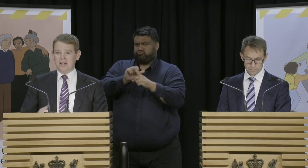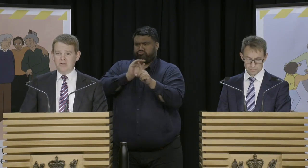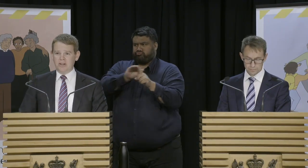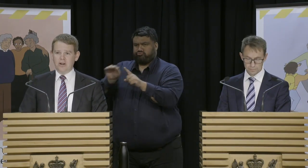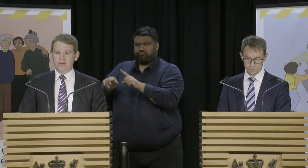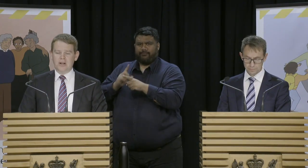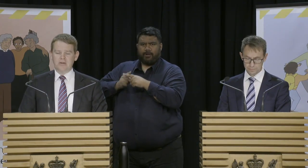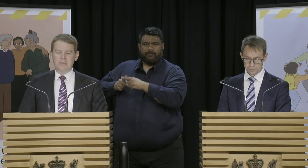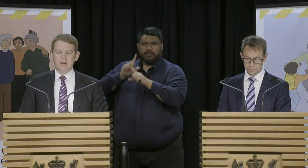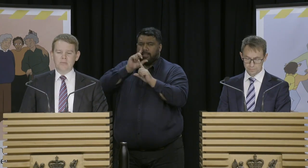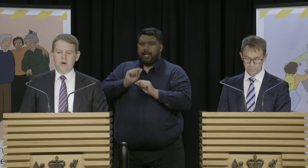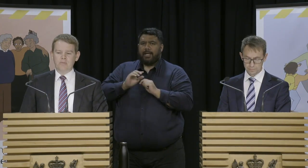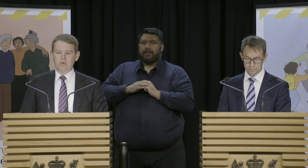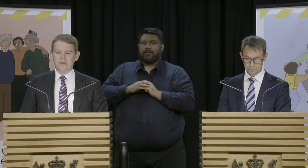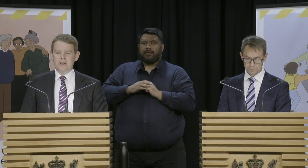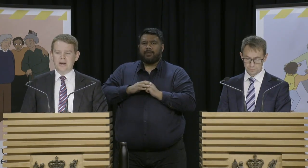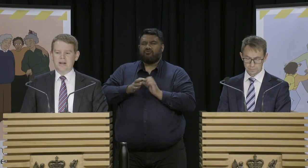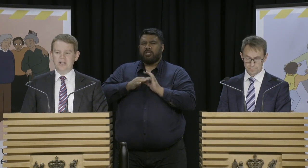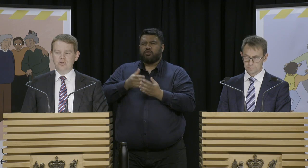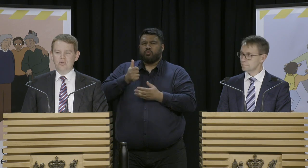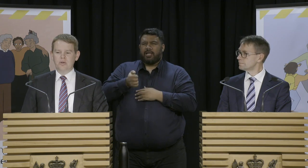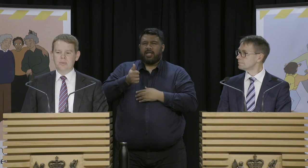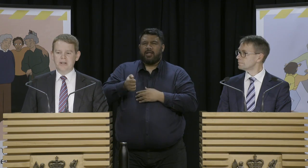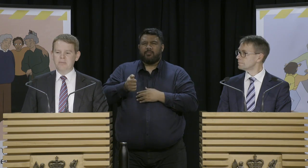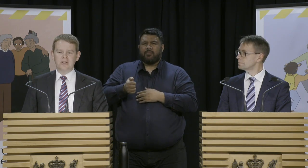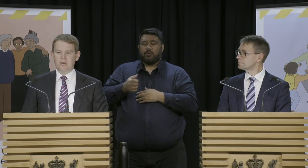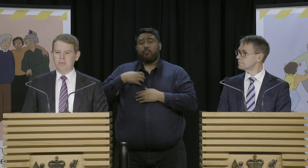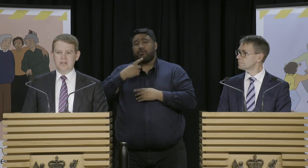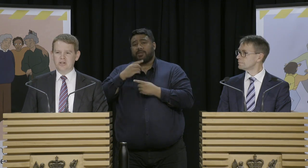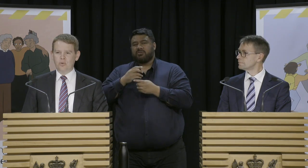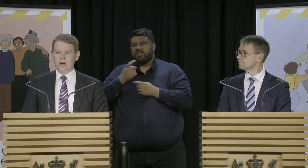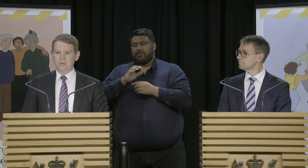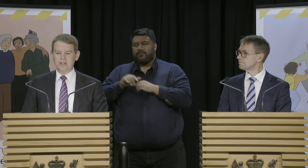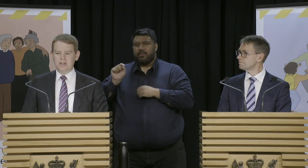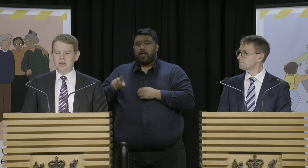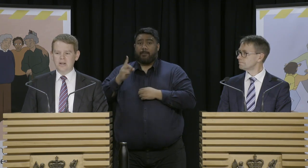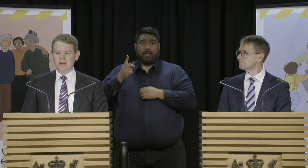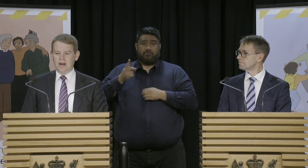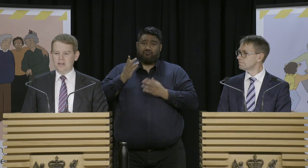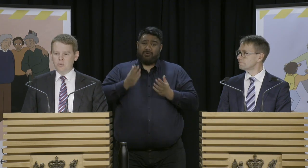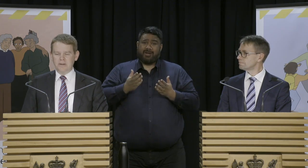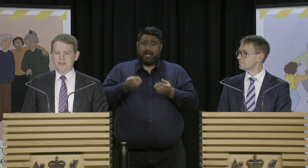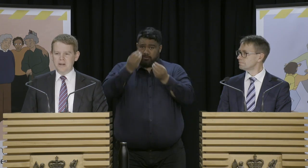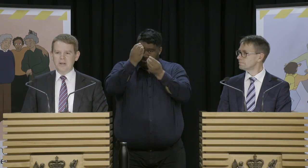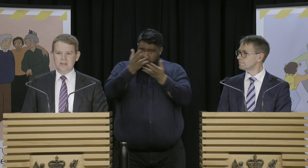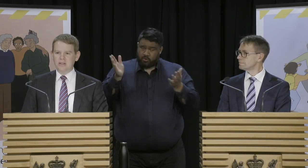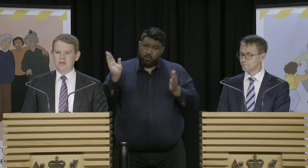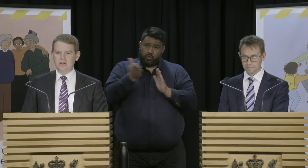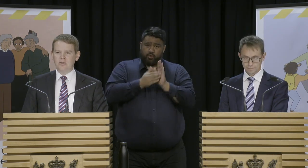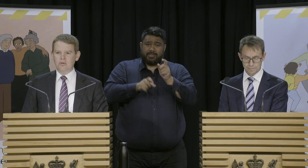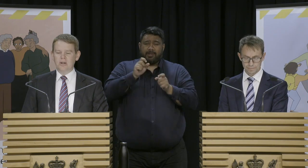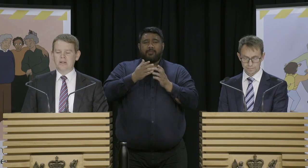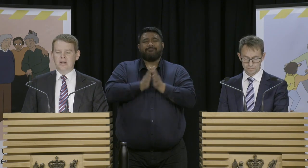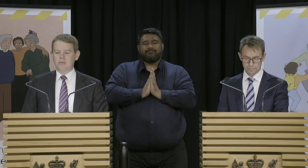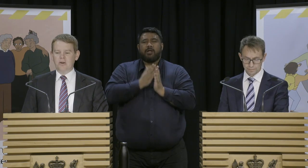that's particularly around the COVID Tracer app, but we'll have more on that in due course. But in the meantime, my message to all Kiwis is it is one of the best things